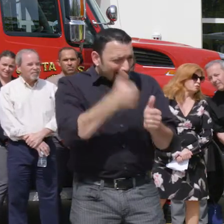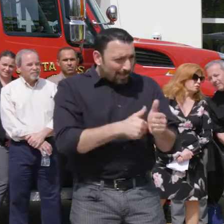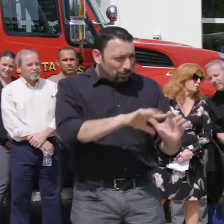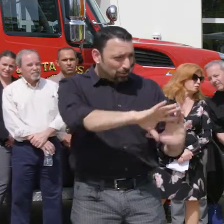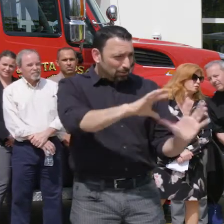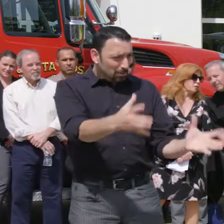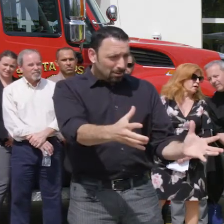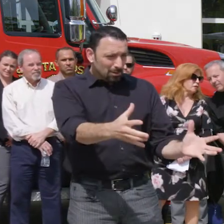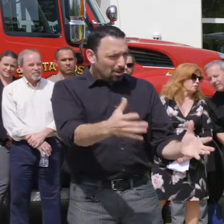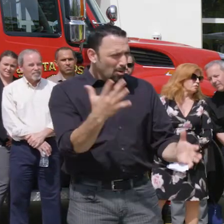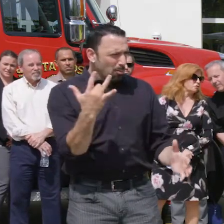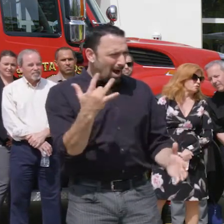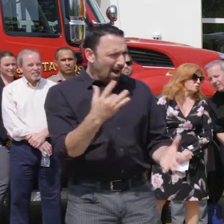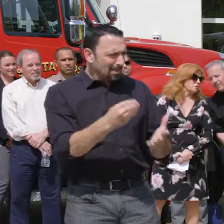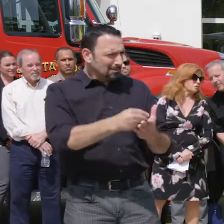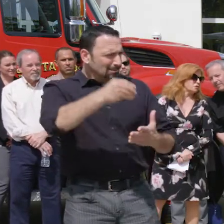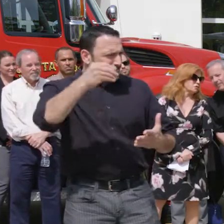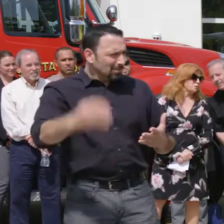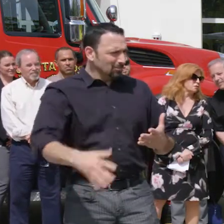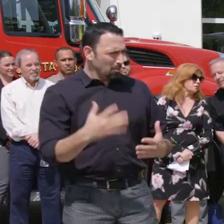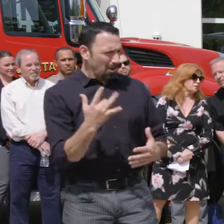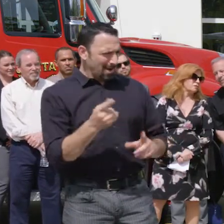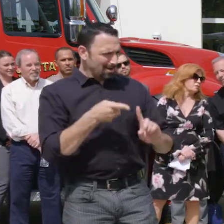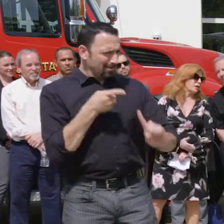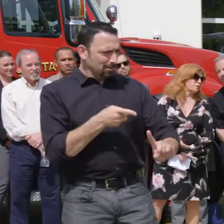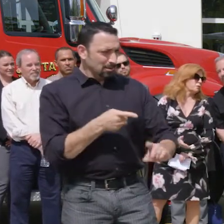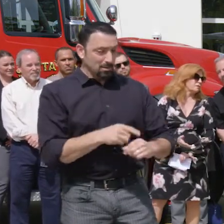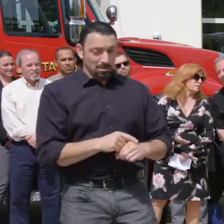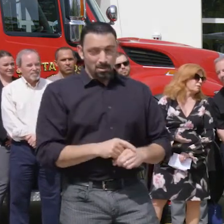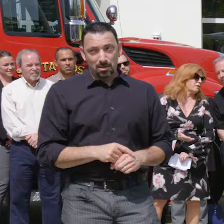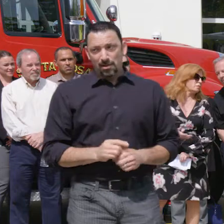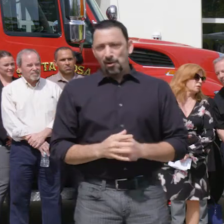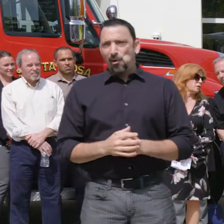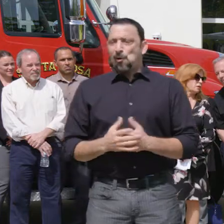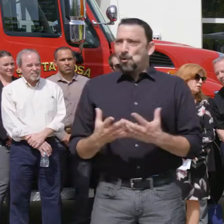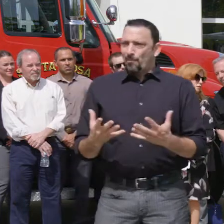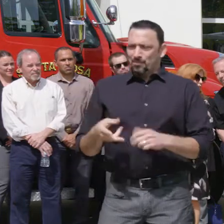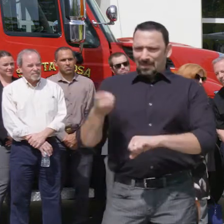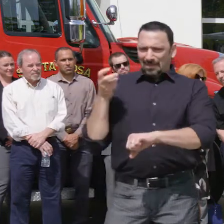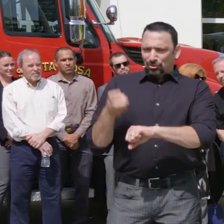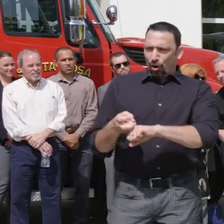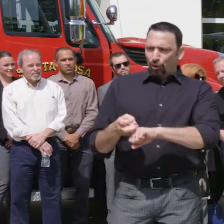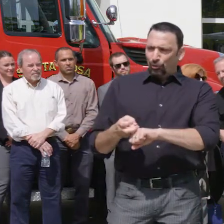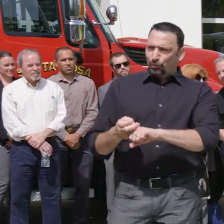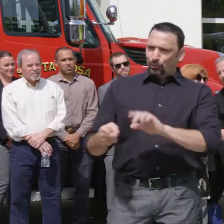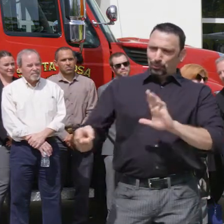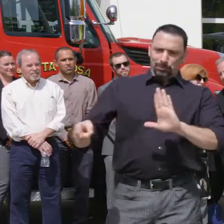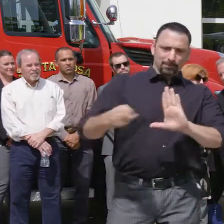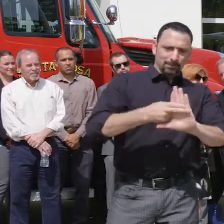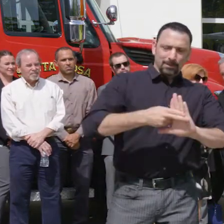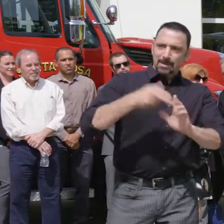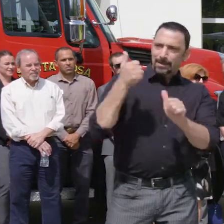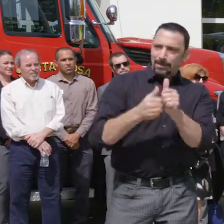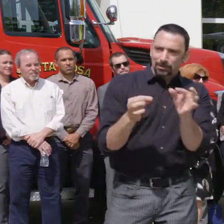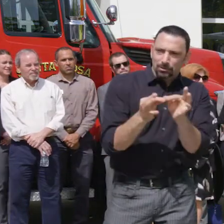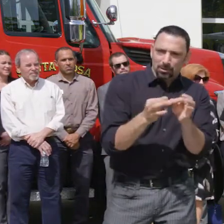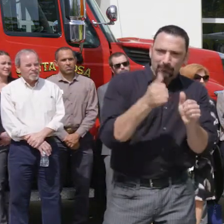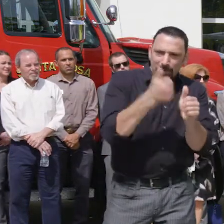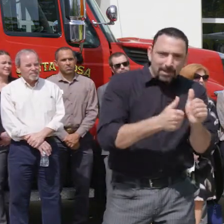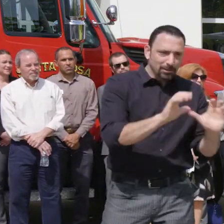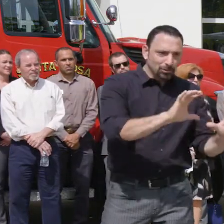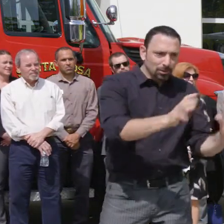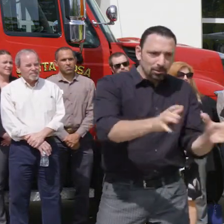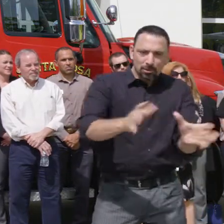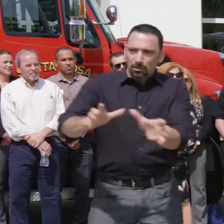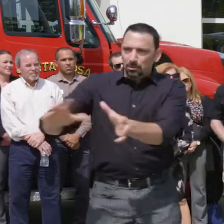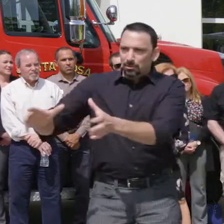$200,000 per parcel. Can you describe why it's so expensive? Well, it's hard to put a price tag per parcel. It's so expensive largely because of